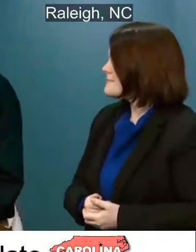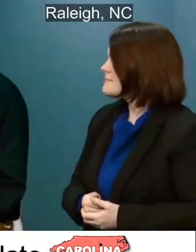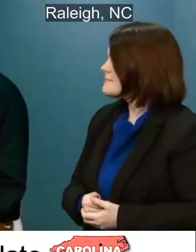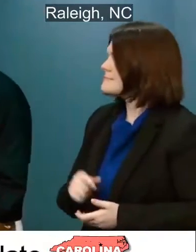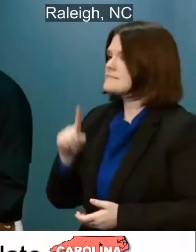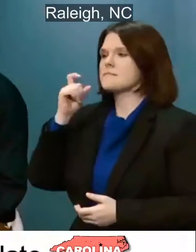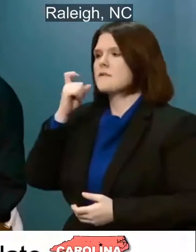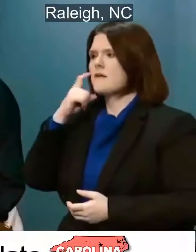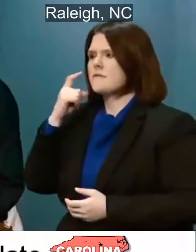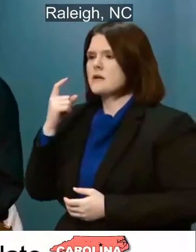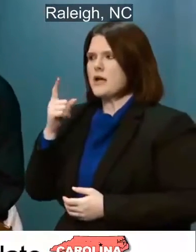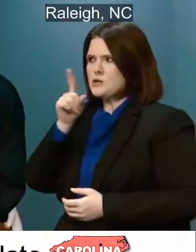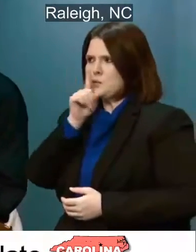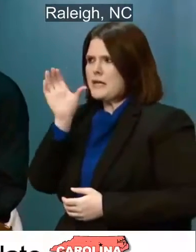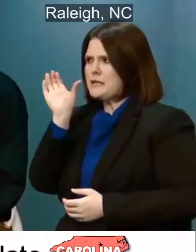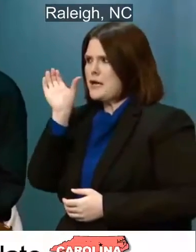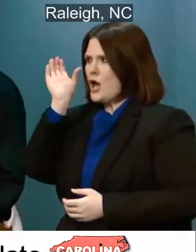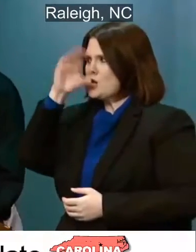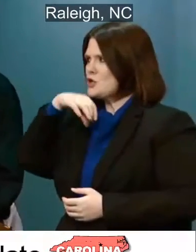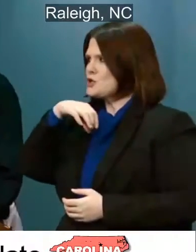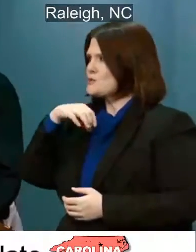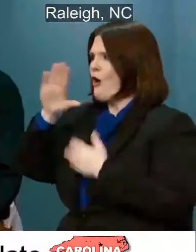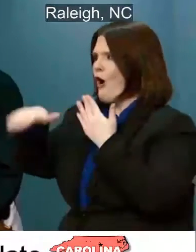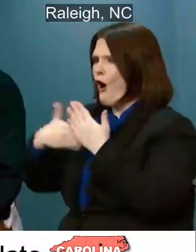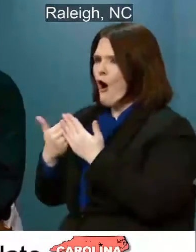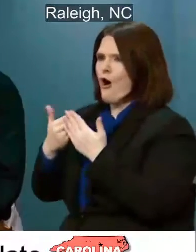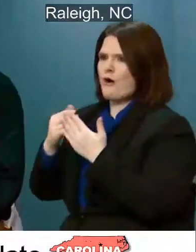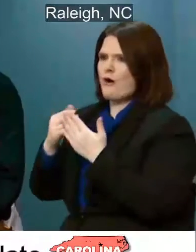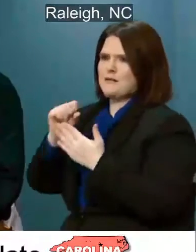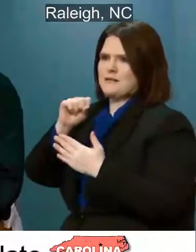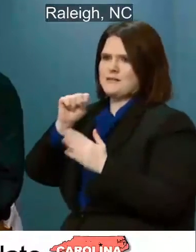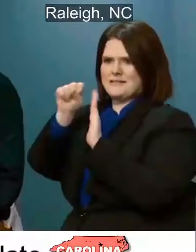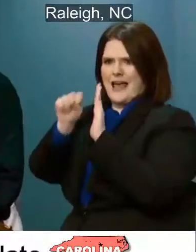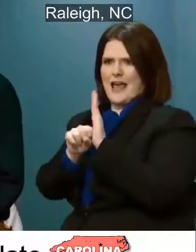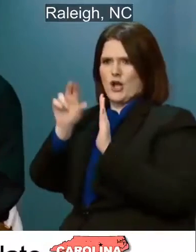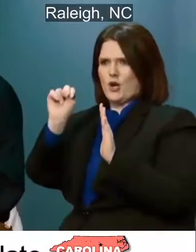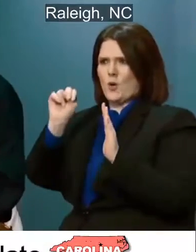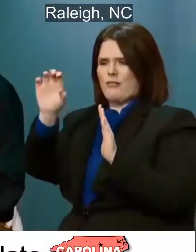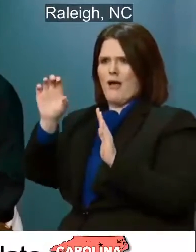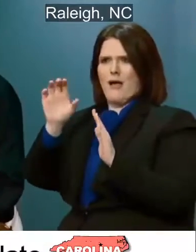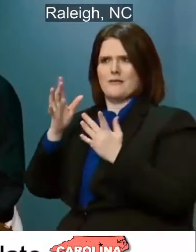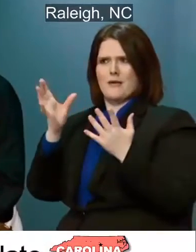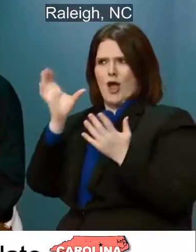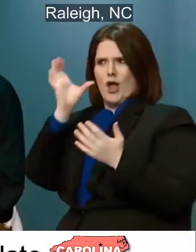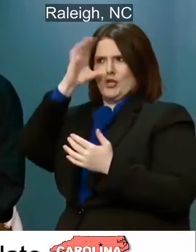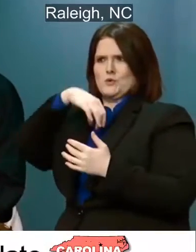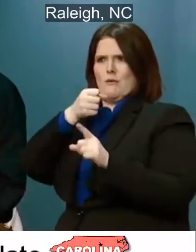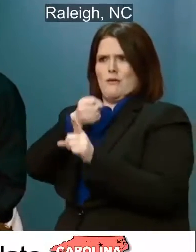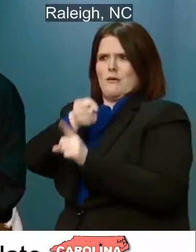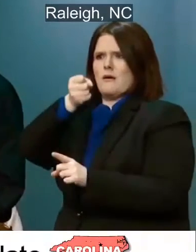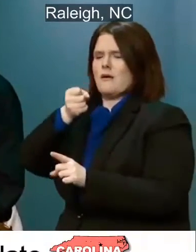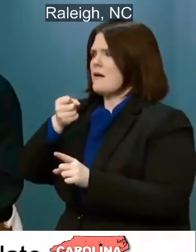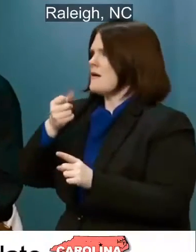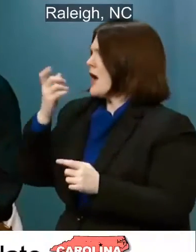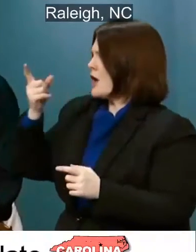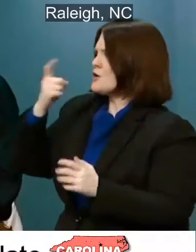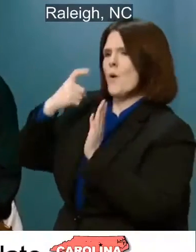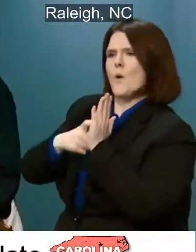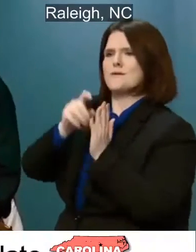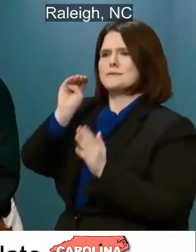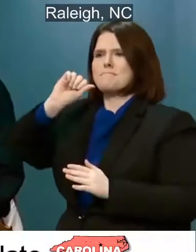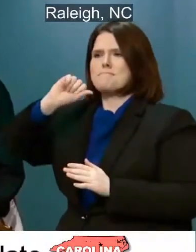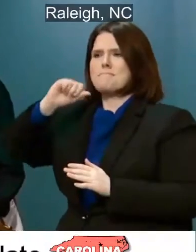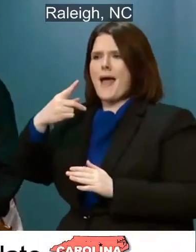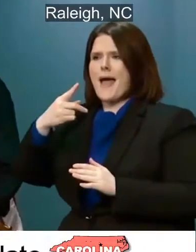It's somewhat unusual to have the entire state affected by a snow event in a short period of time, and as you can see, it